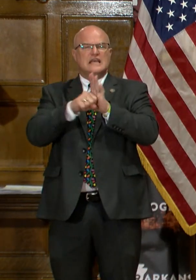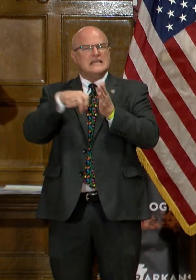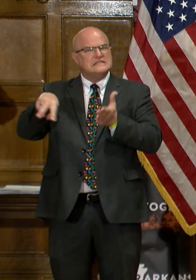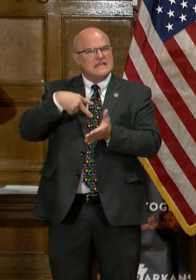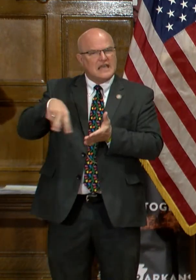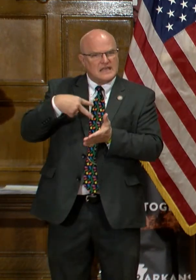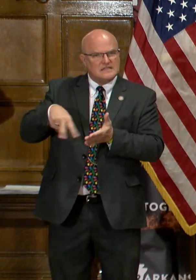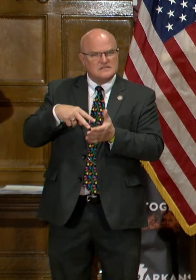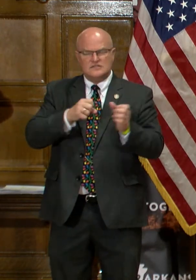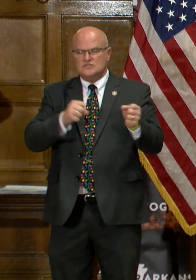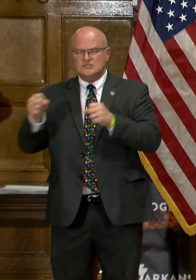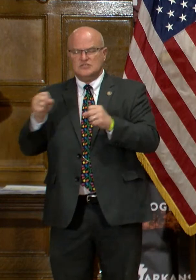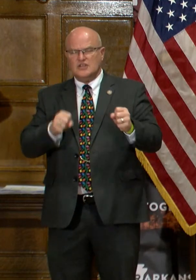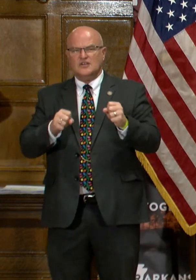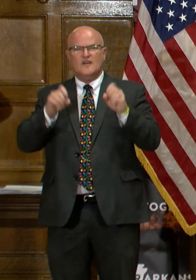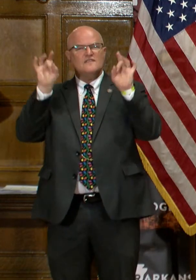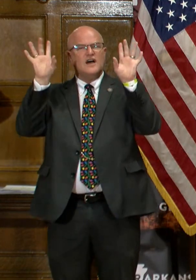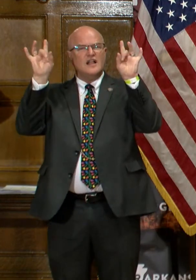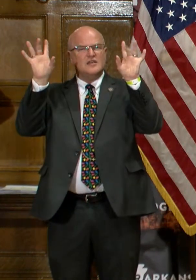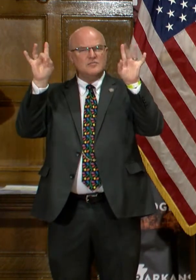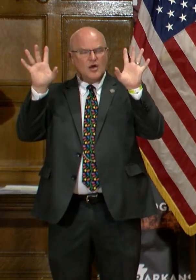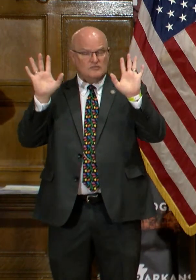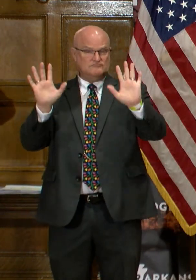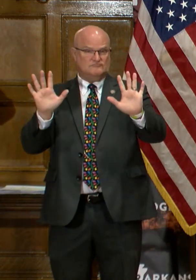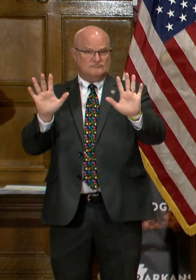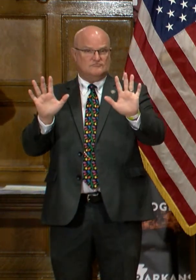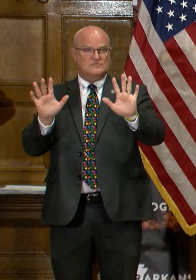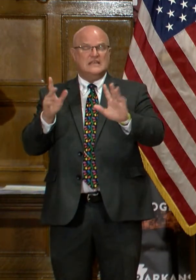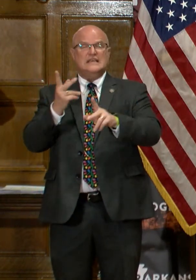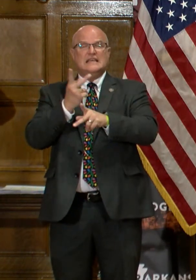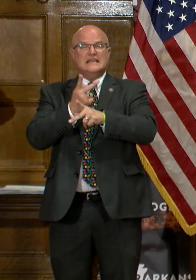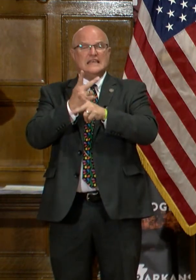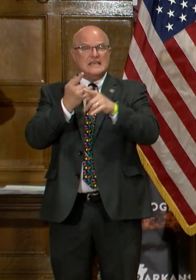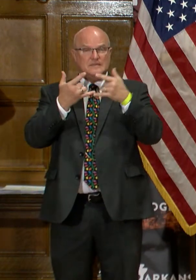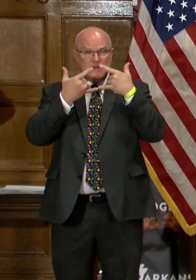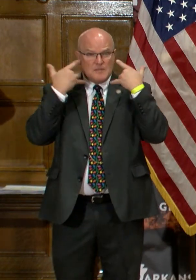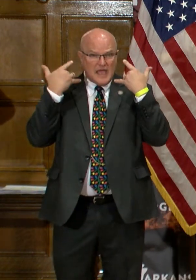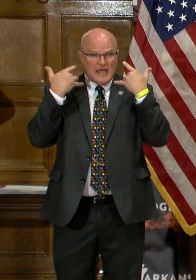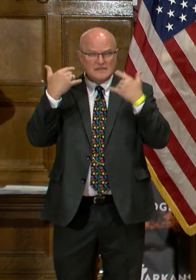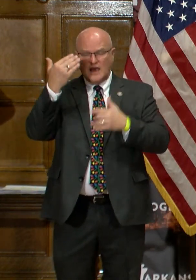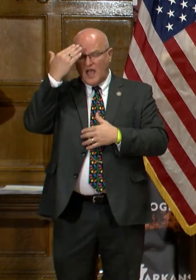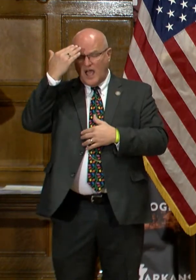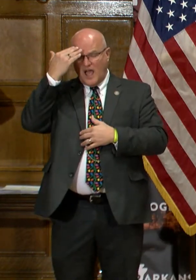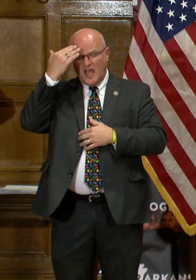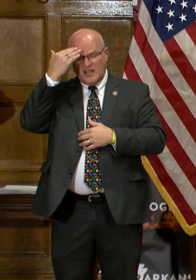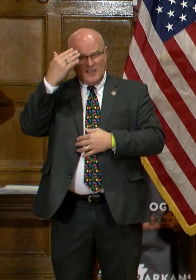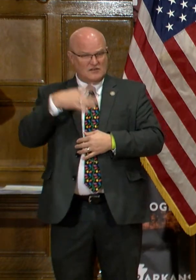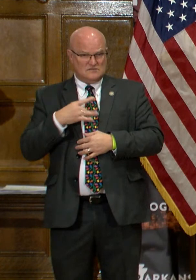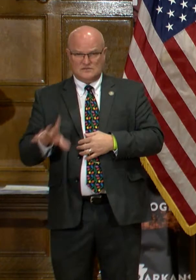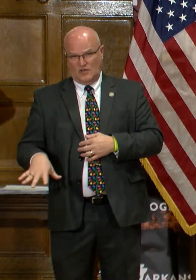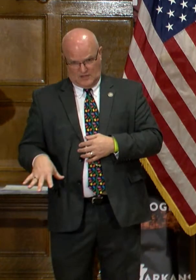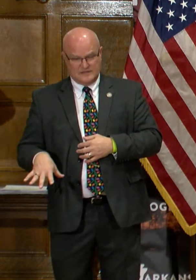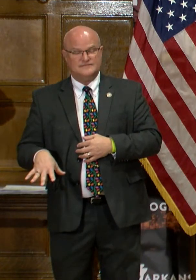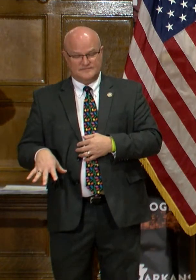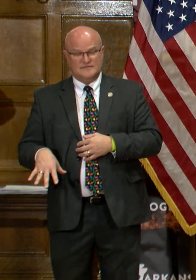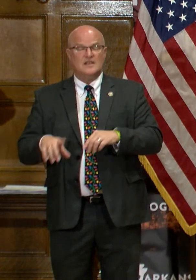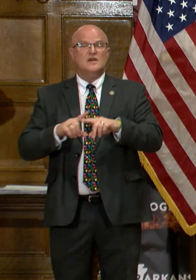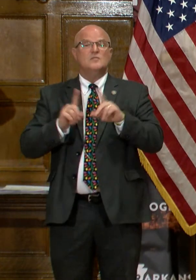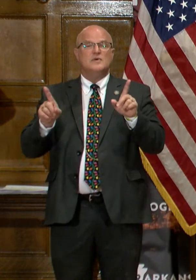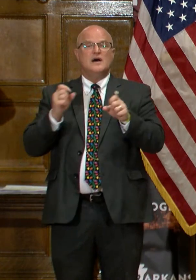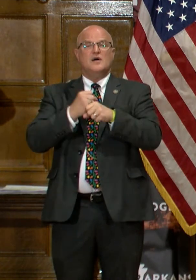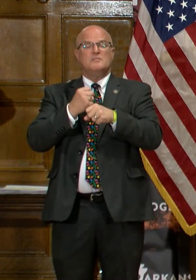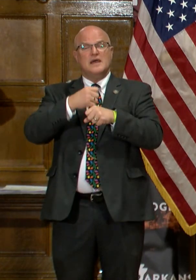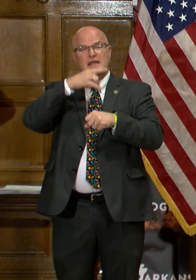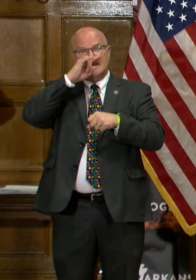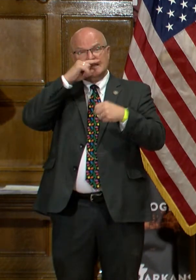dance, volleyball. So again, keep wearing these. I know it's not the most comfortable thing, but it will make